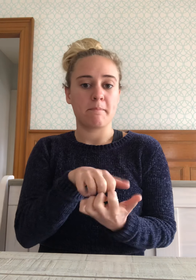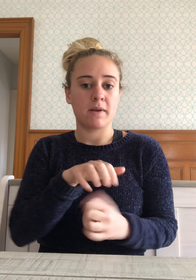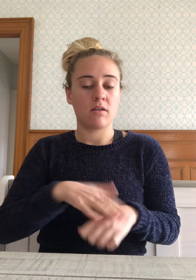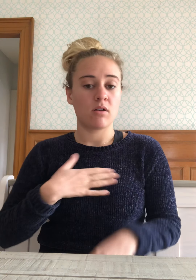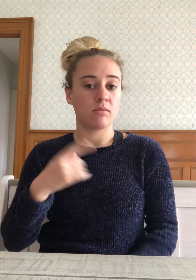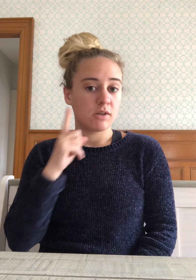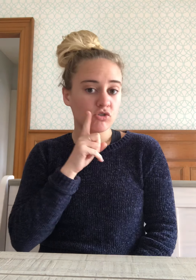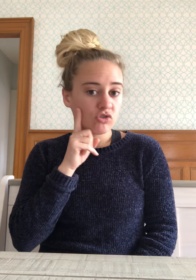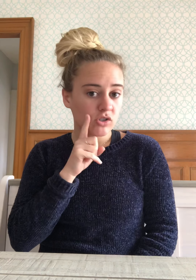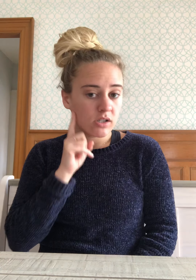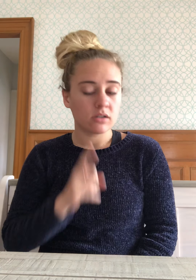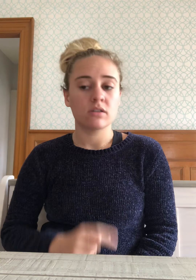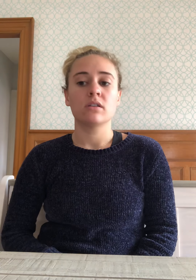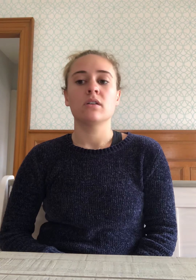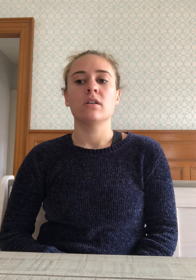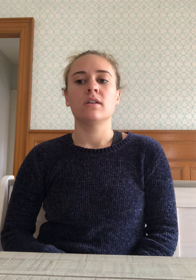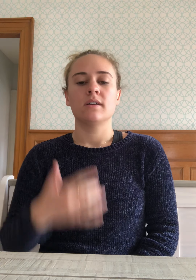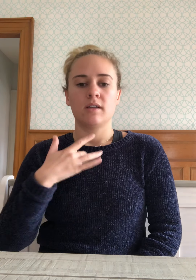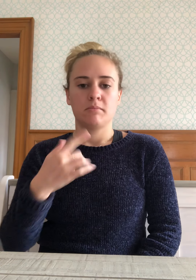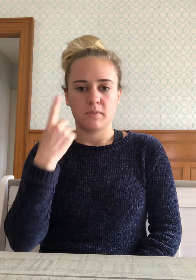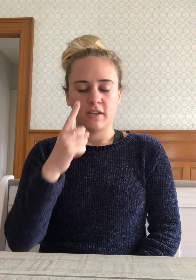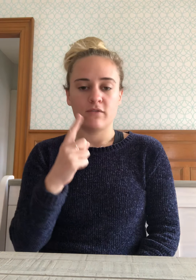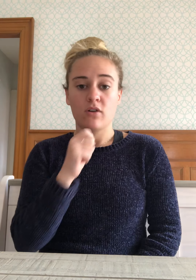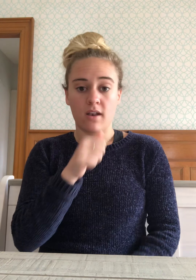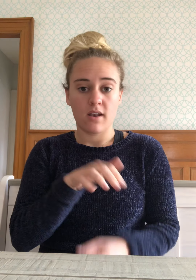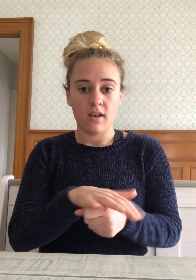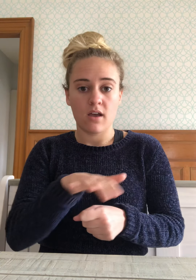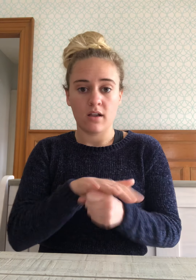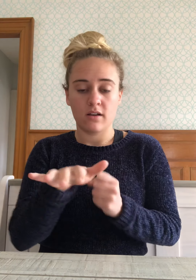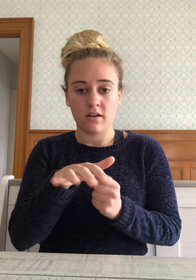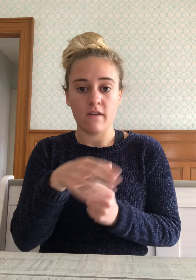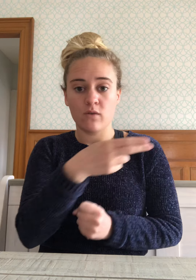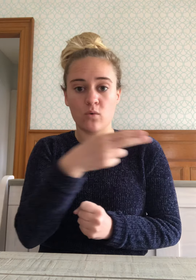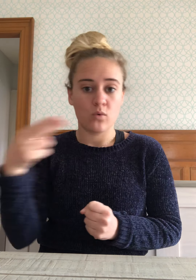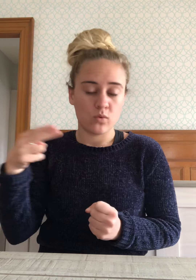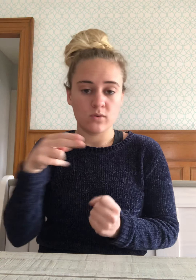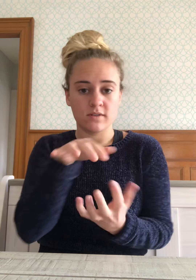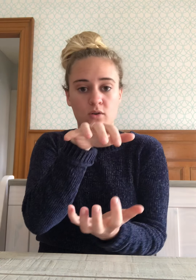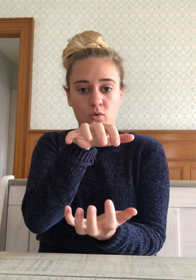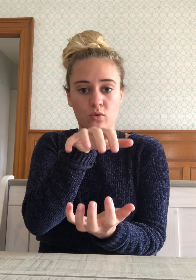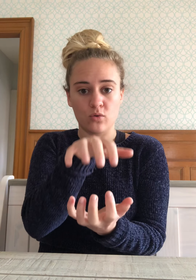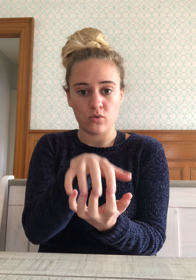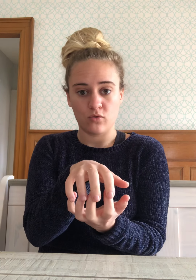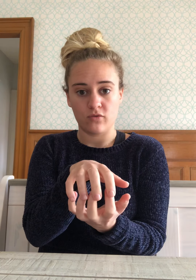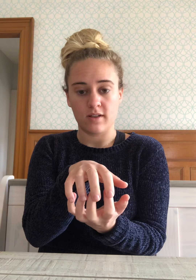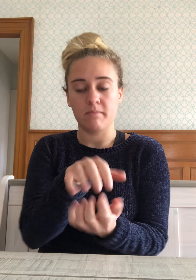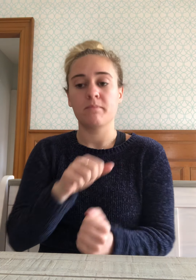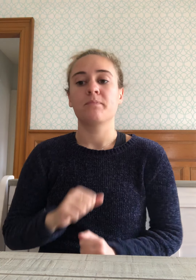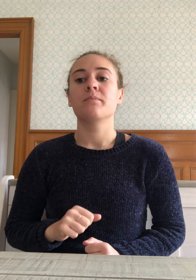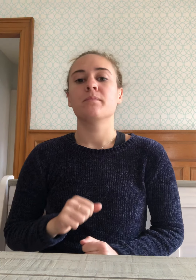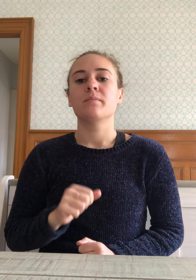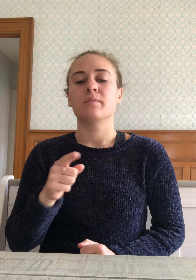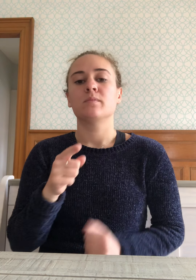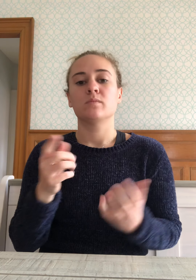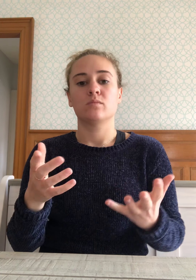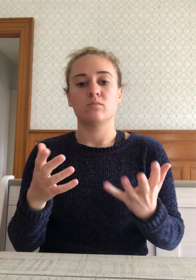for insufficient horizontal overlap on the posterior teeth. So you want to take a look at that. Has anything changed? If it's an older